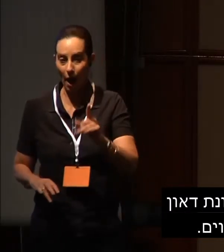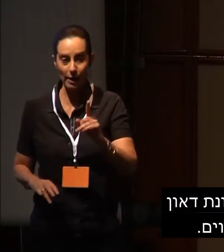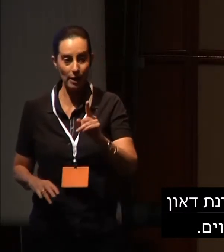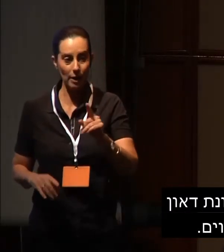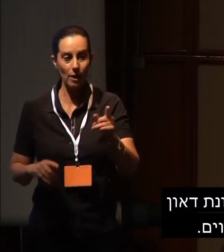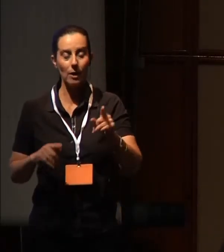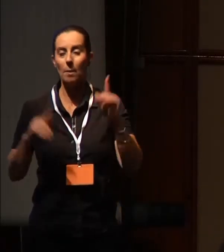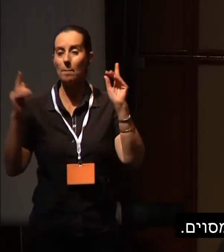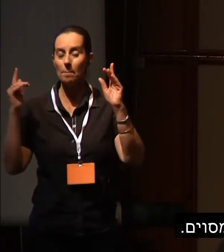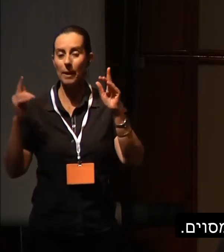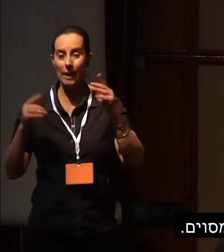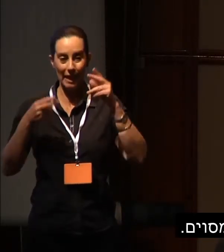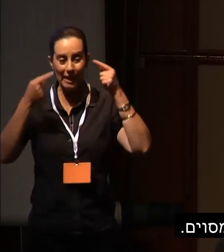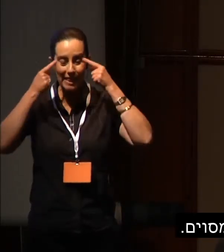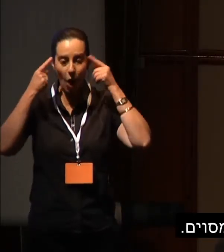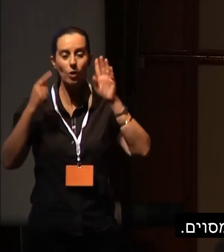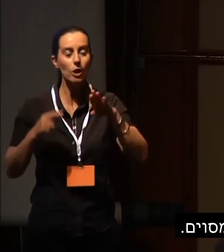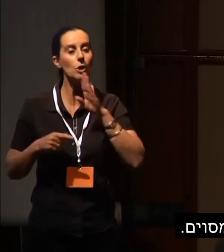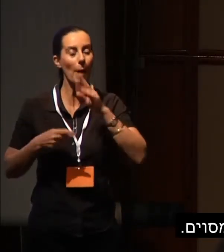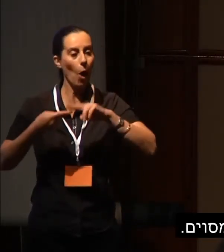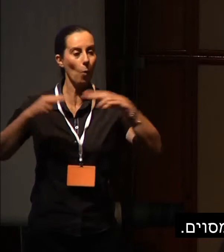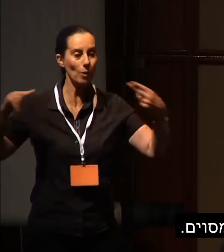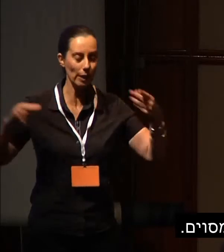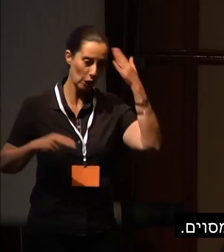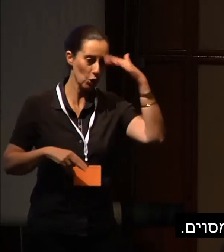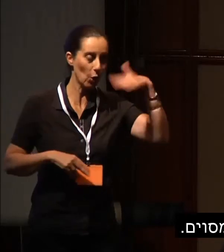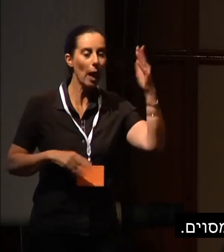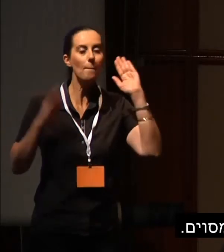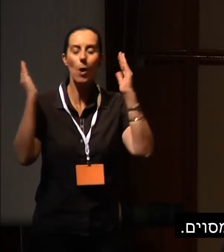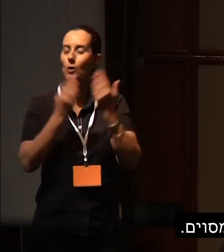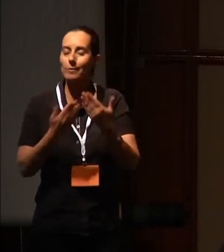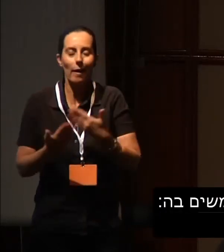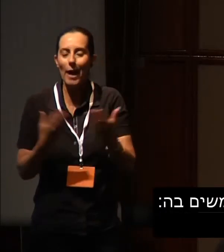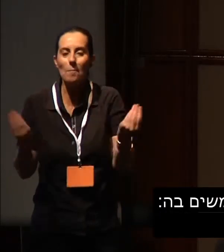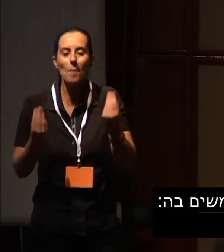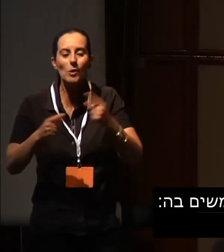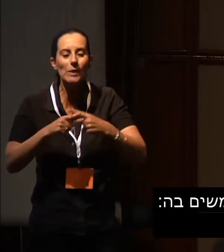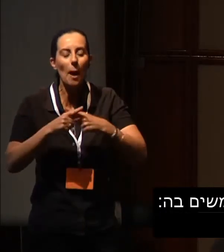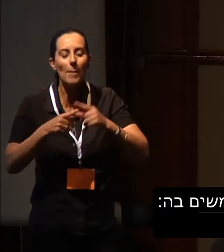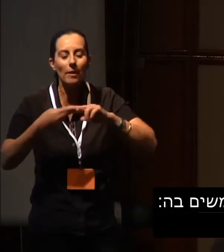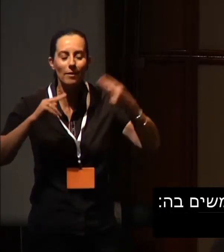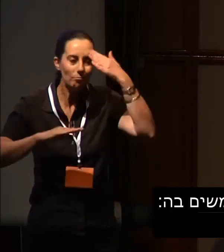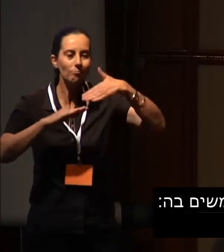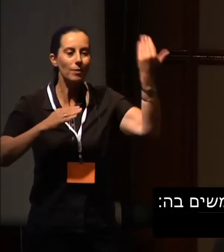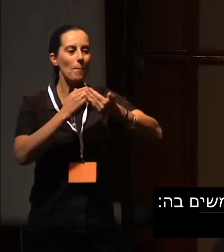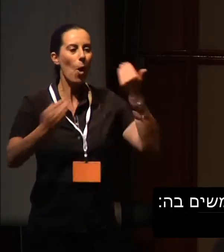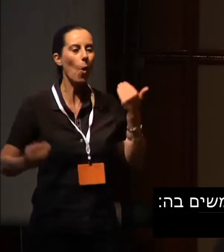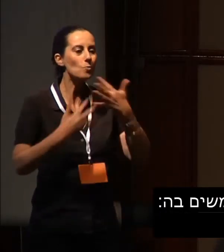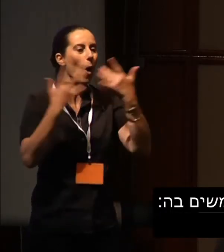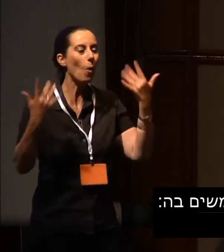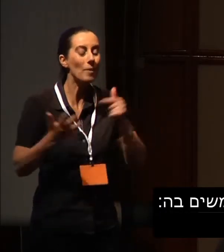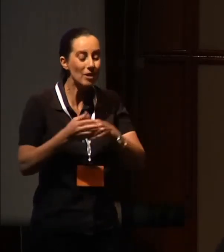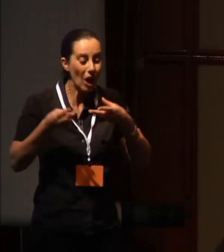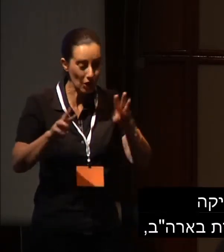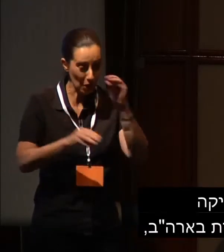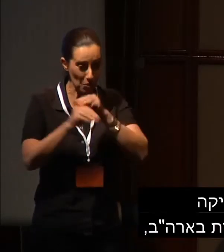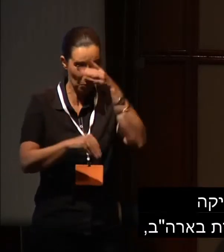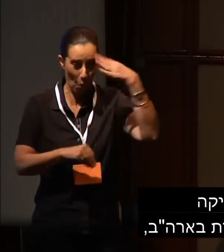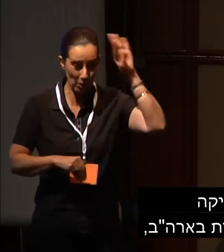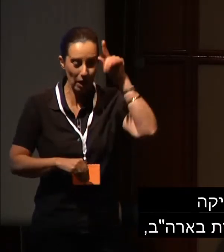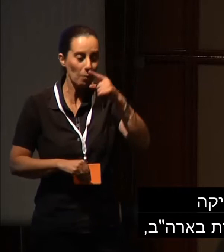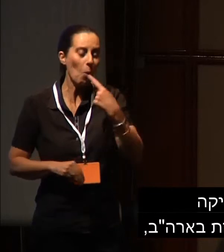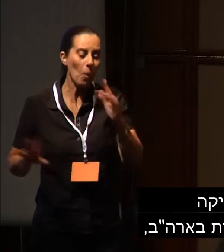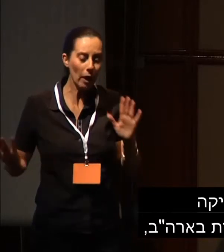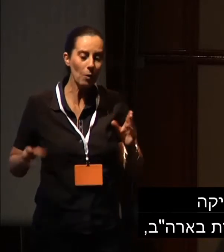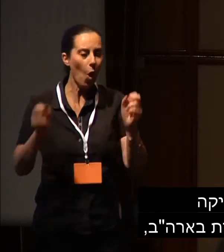have a specific chromosome. With autism, obviously, there's no specific marker as such. So the method they are using is, they're saying, okay, so